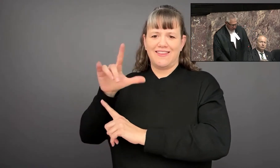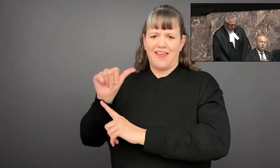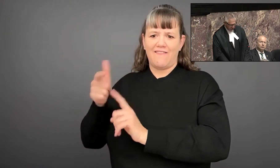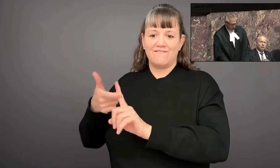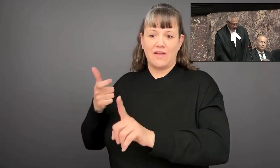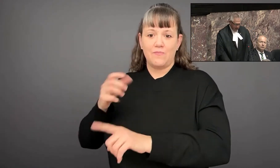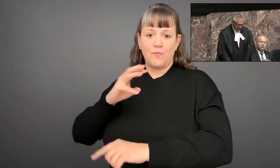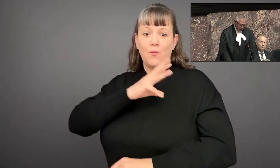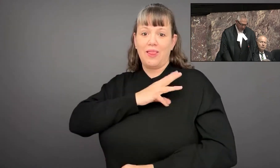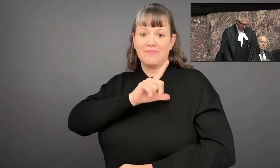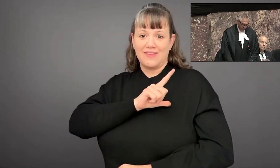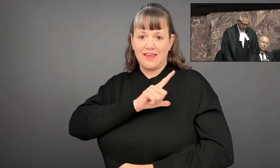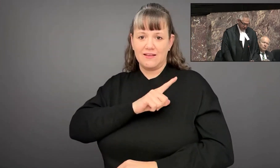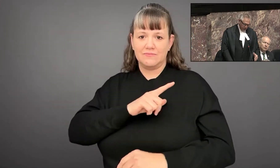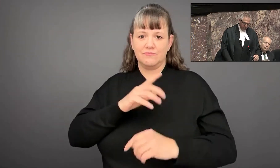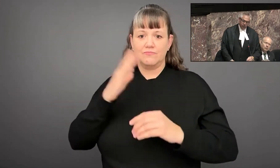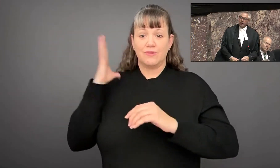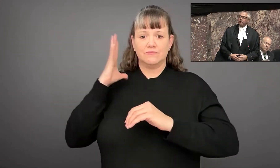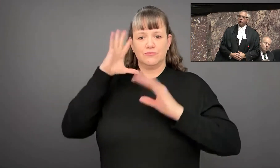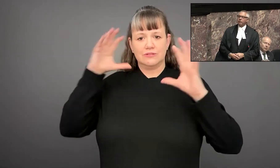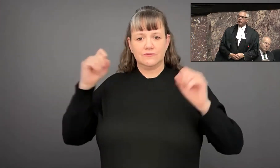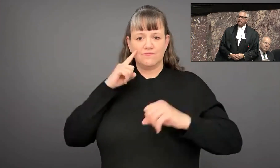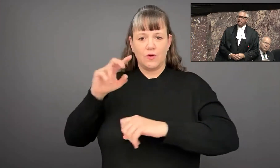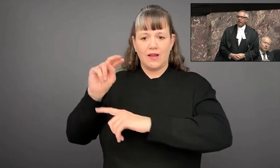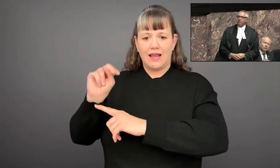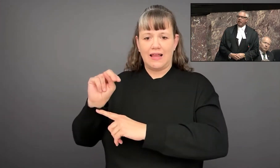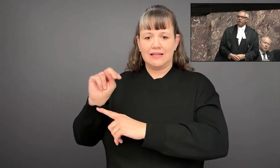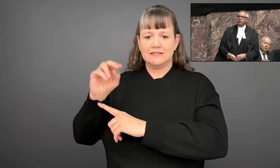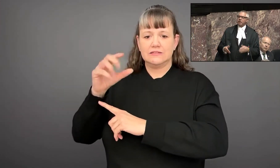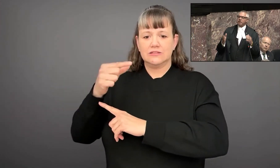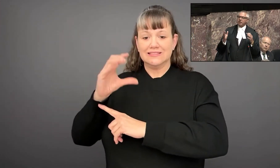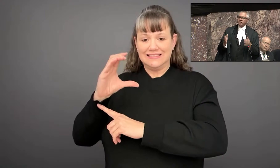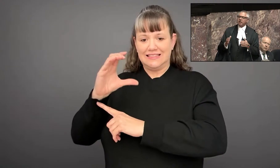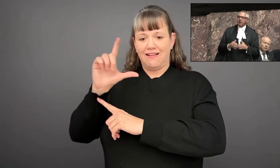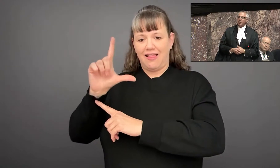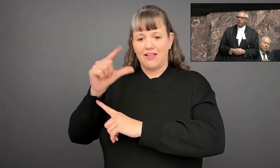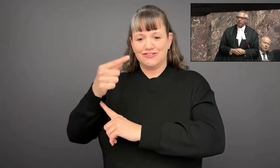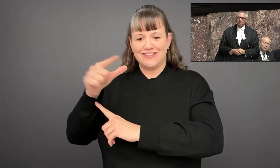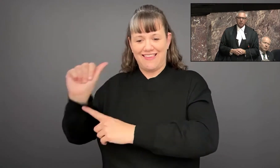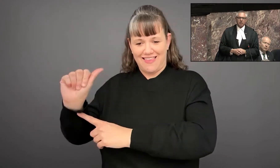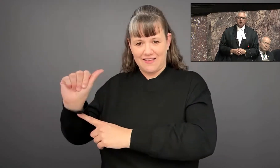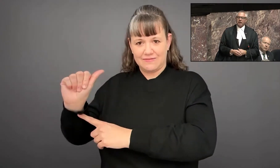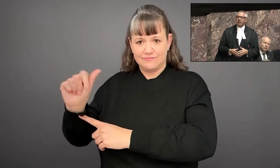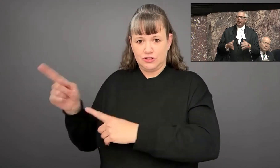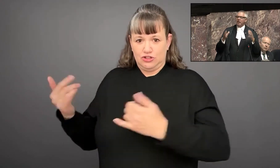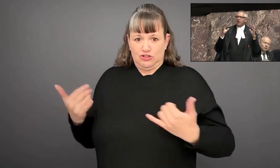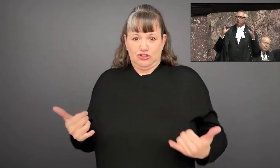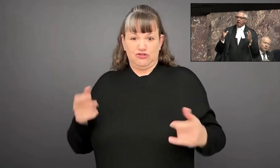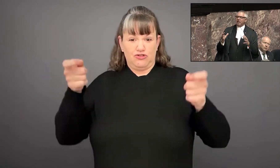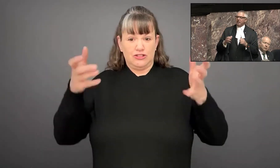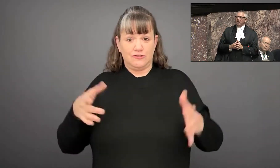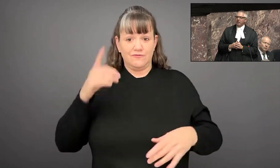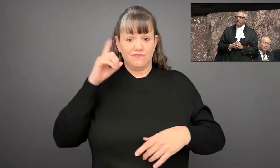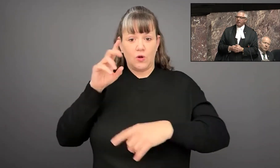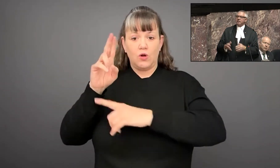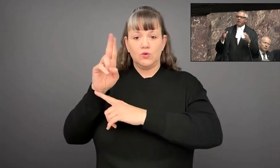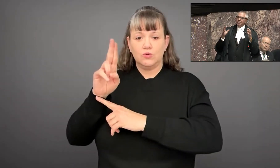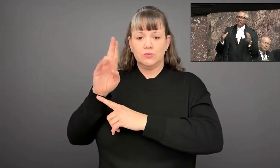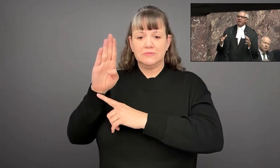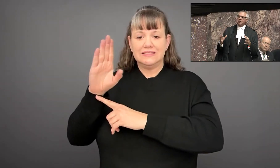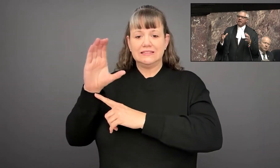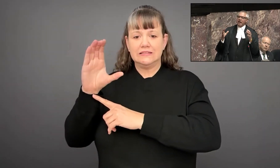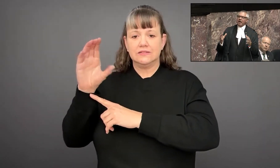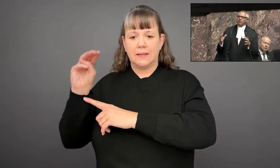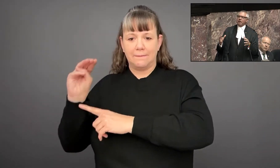of NCLGA. She is the current director of UBCM, and she is a city councillor in Williams Lake, but she is